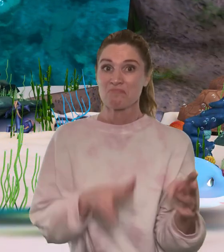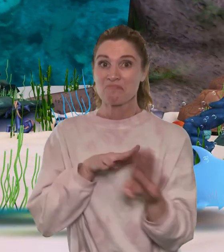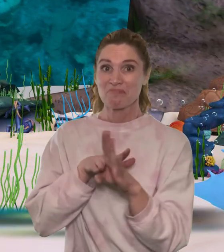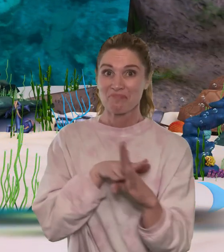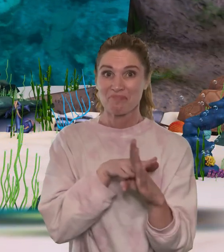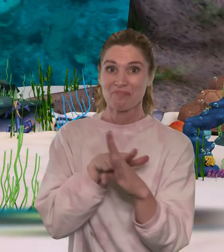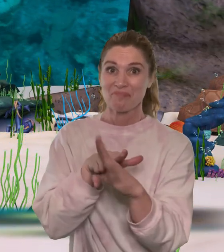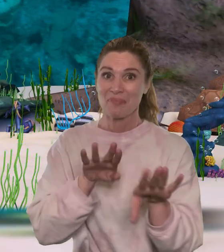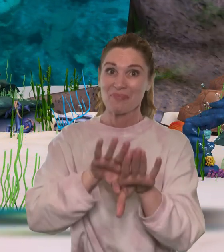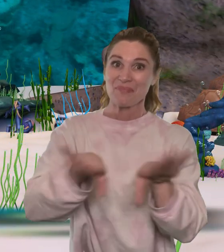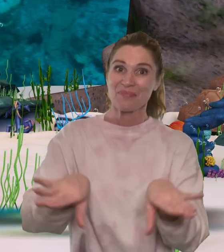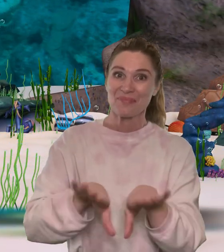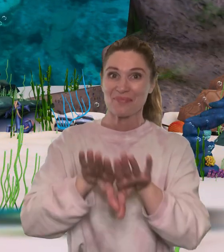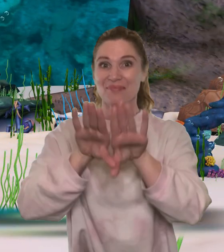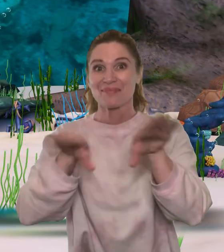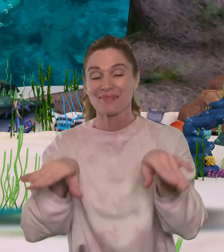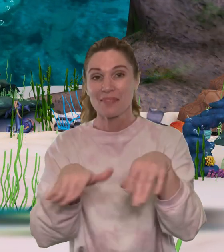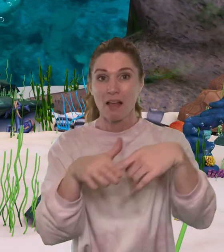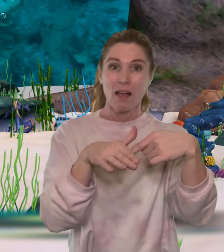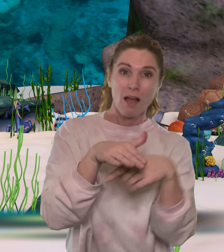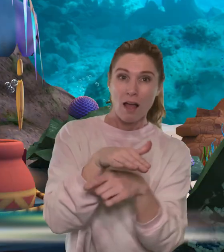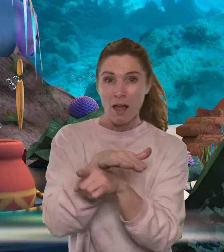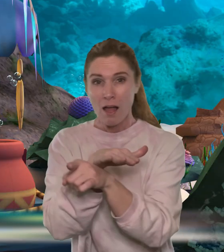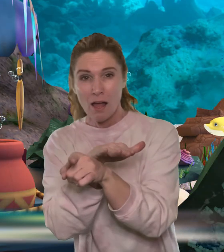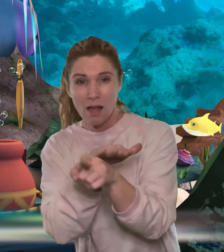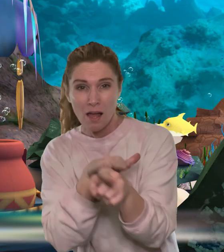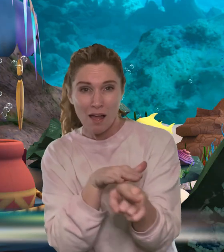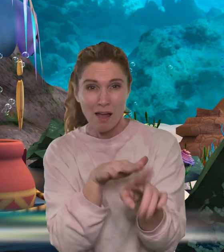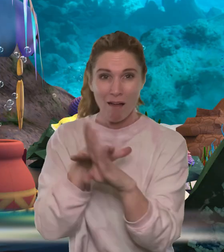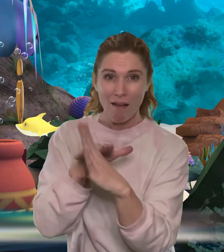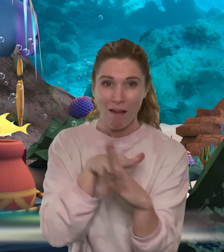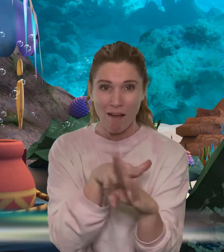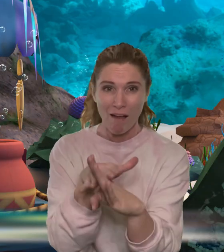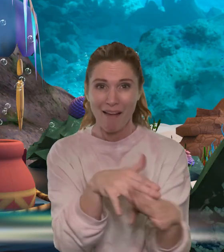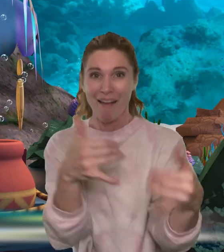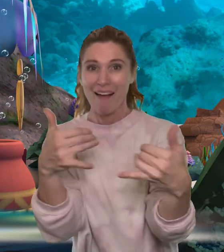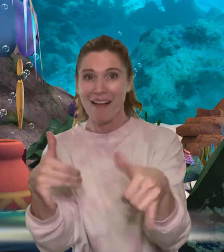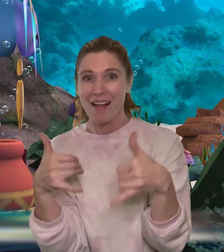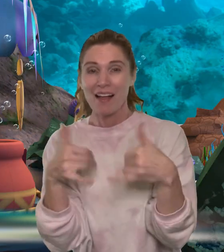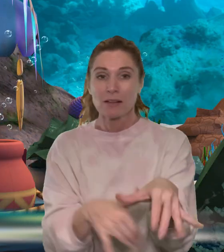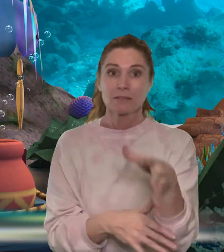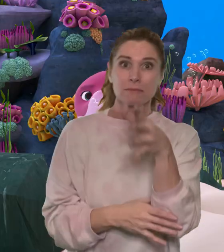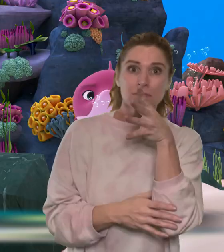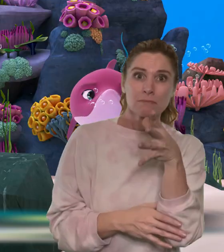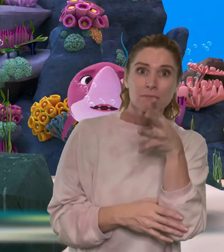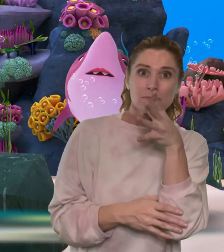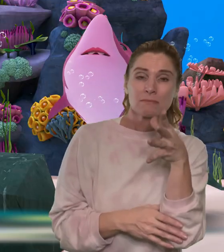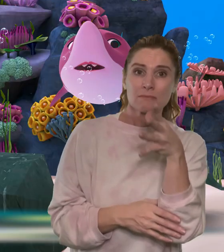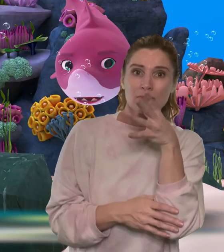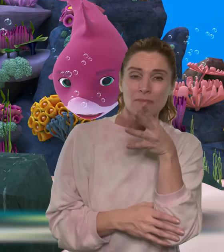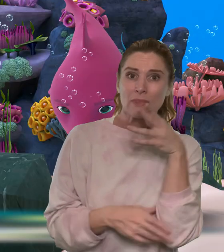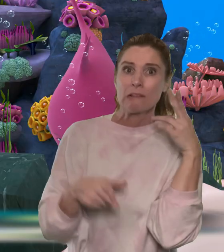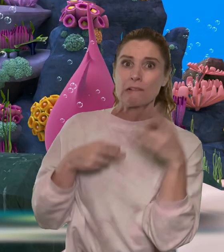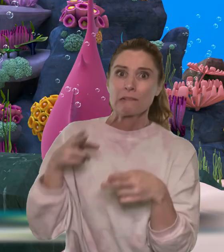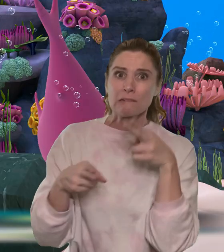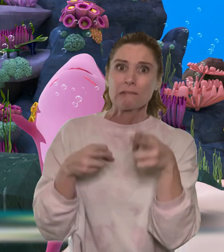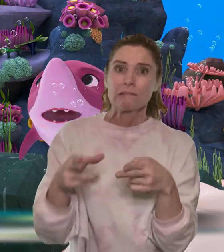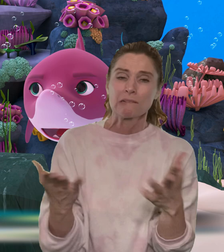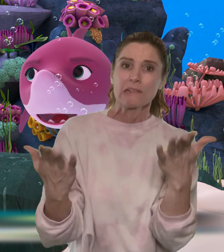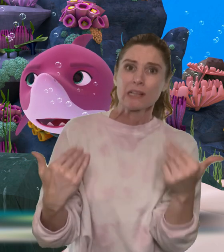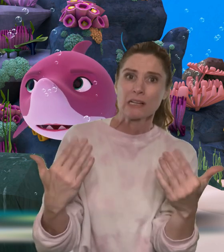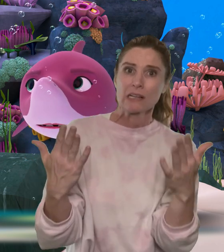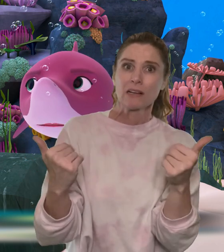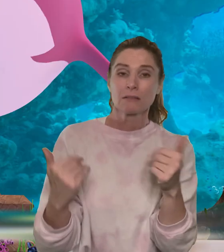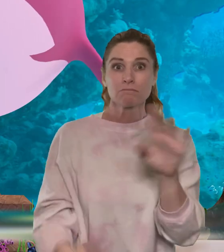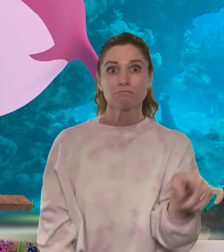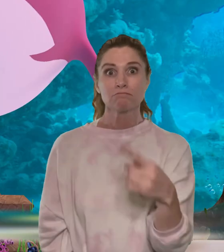Two little sharks went swimming one day down in the bay where all the sharks play. Mommy shark said, "Quick,